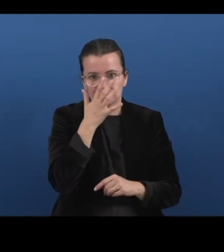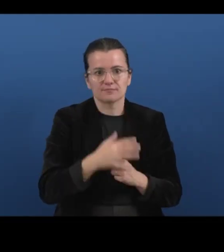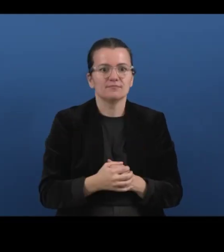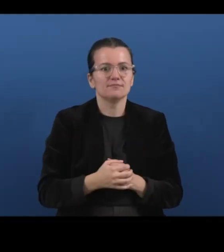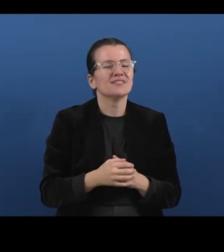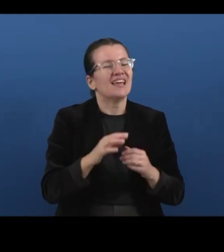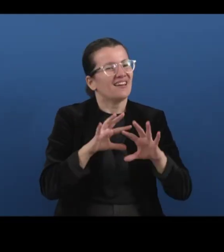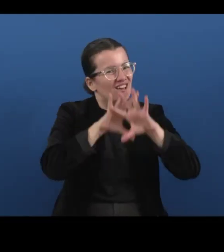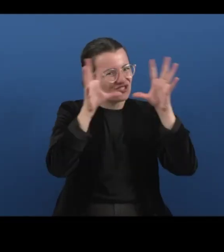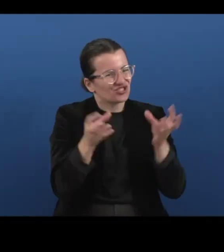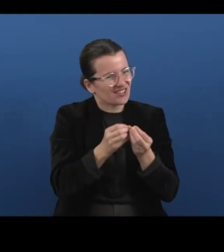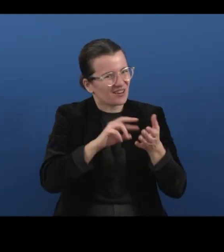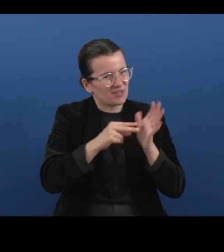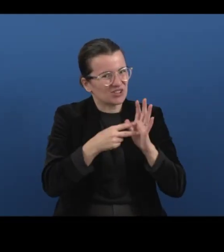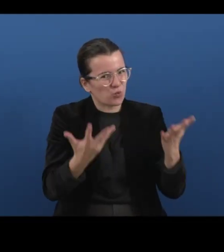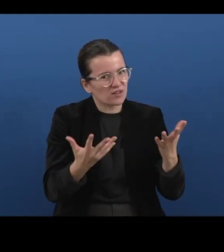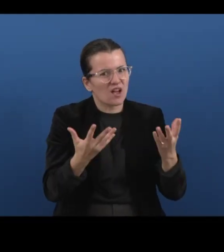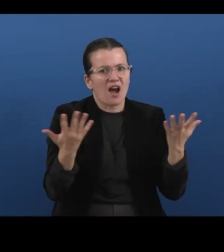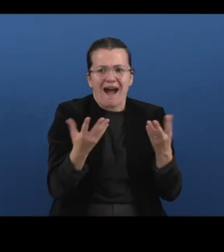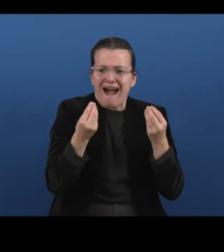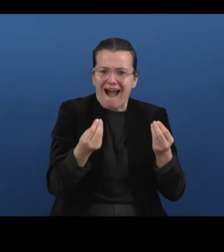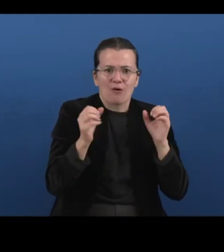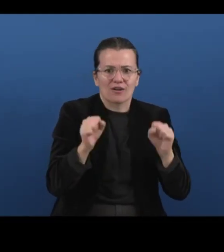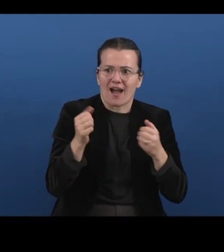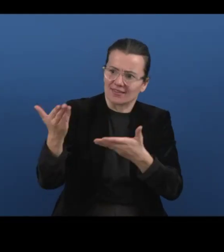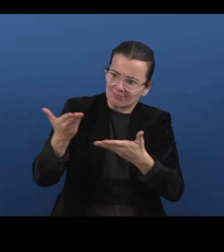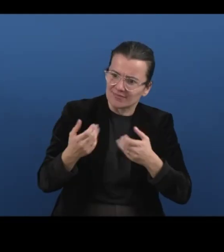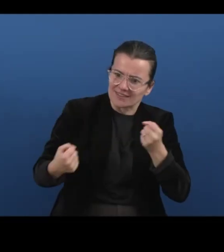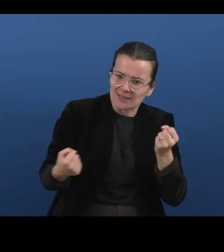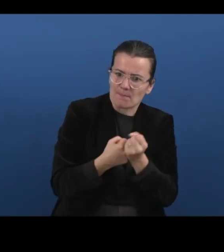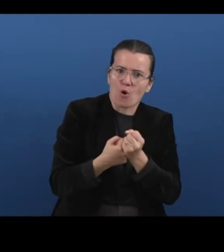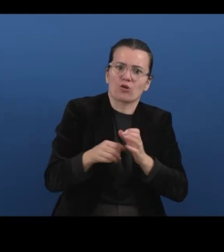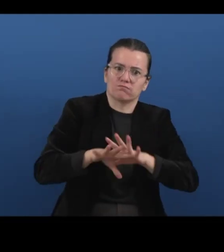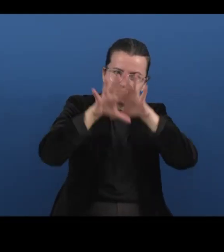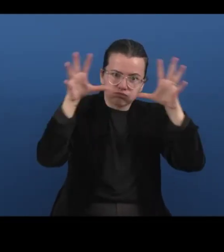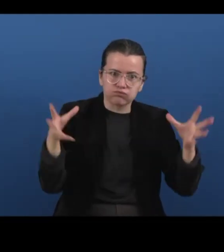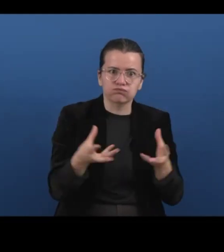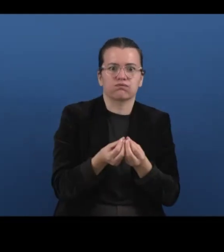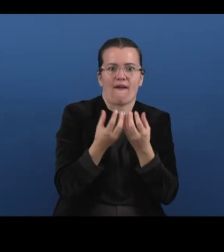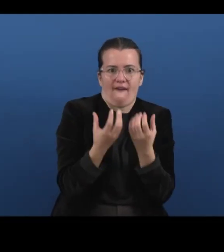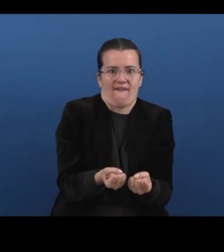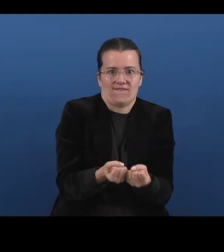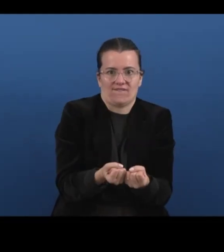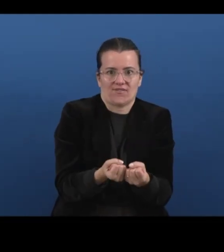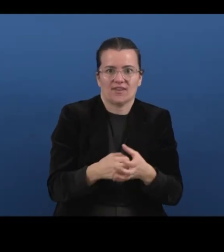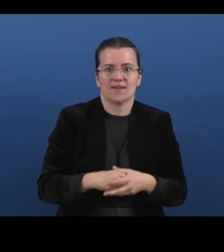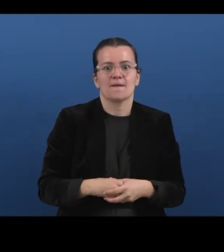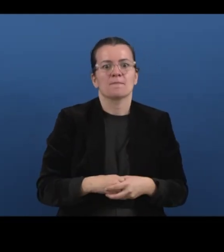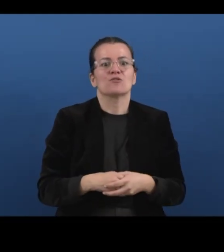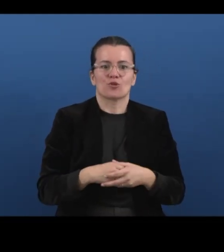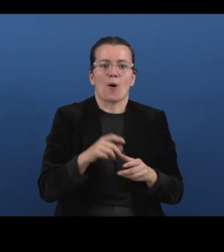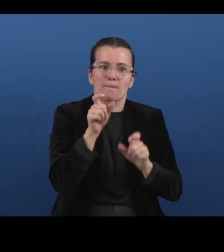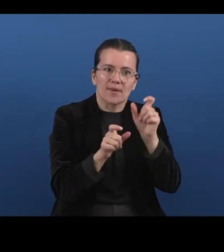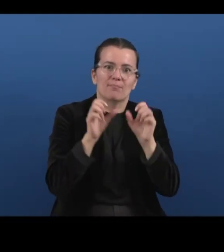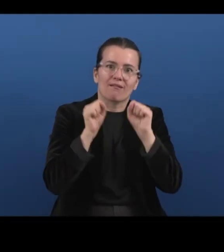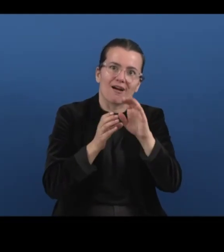for the future. So hopefully combined, our carers now have a whole wealth of resources at their fingertips to